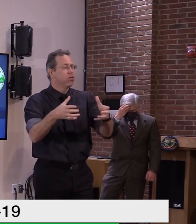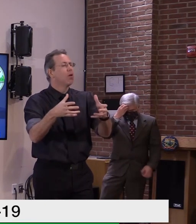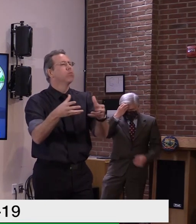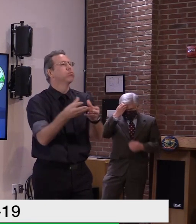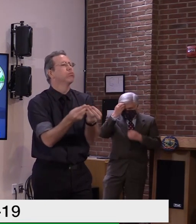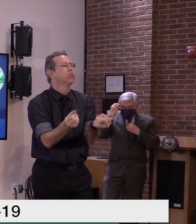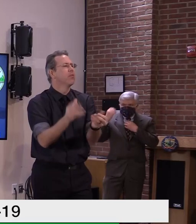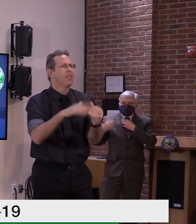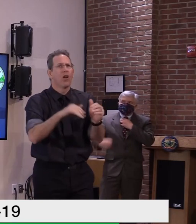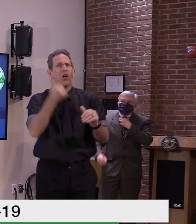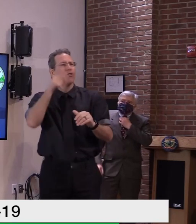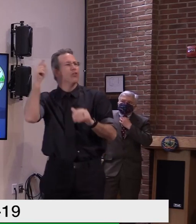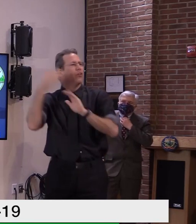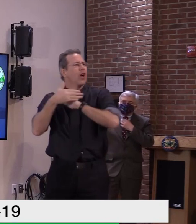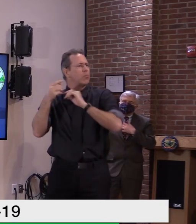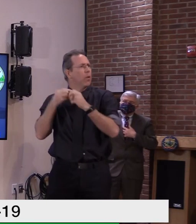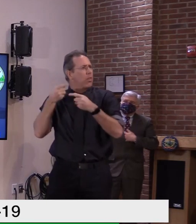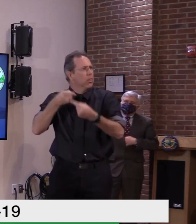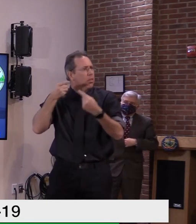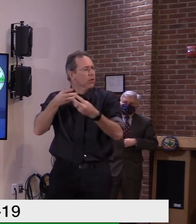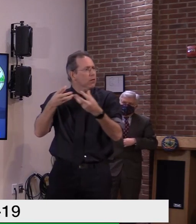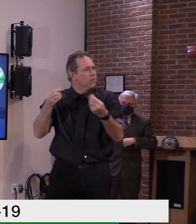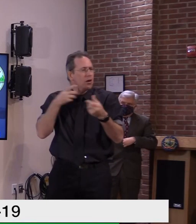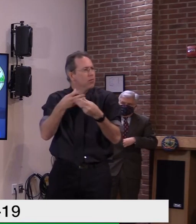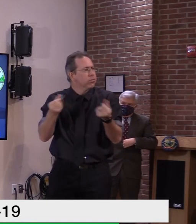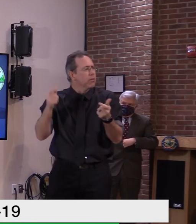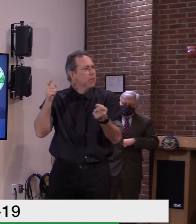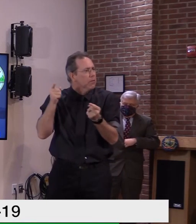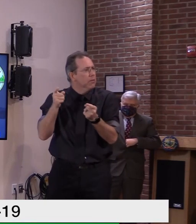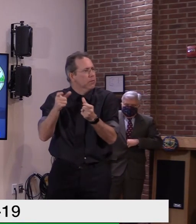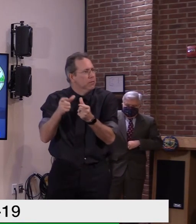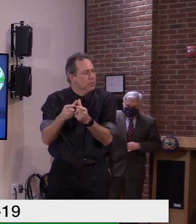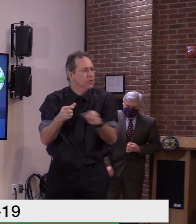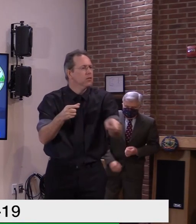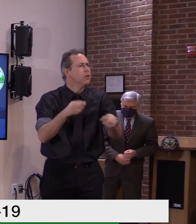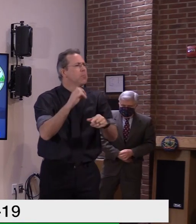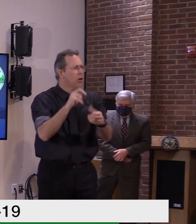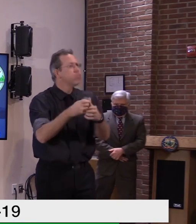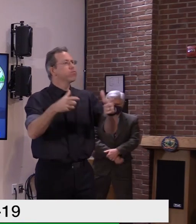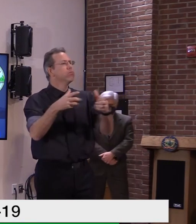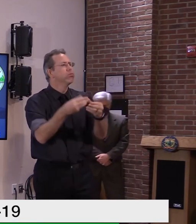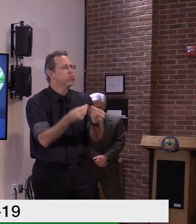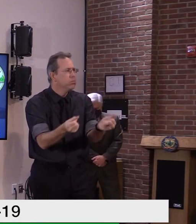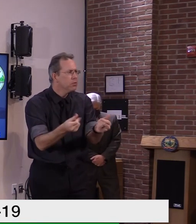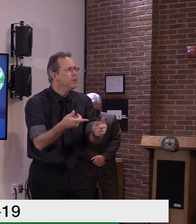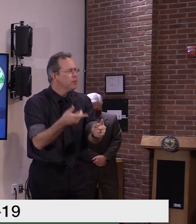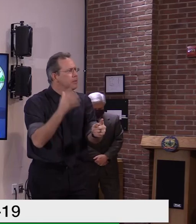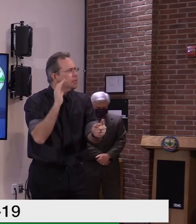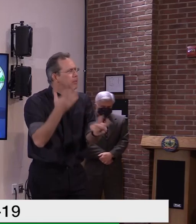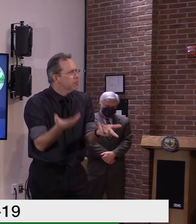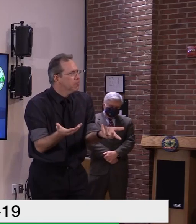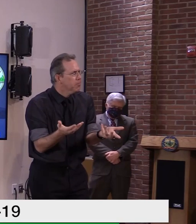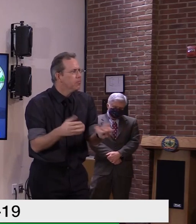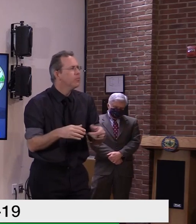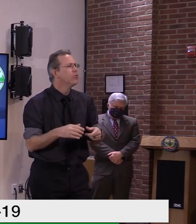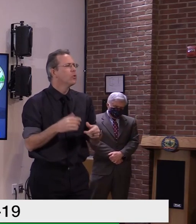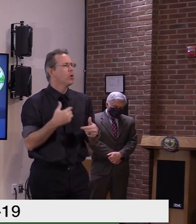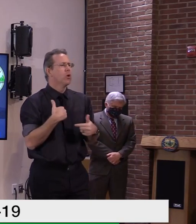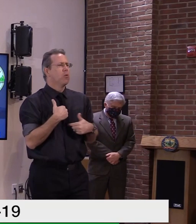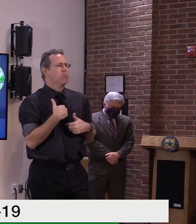virus. Even those who are really honestly trying to keep themselves and their loved ones very